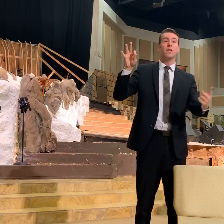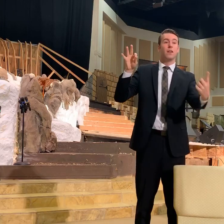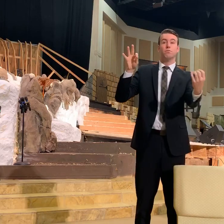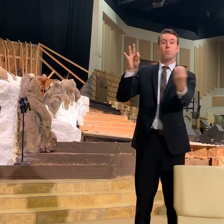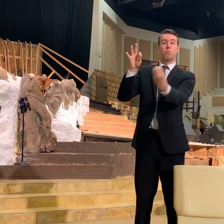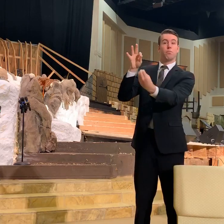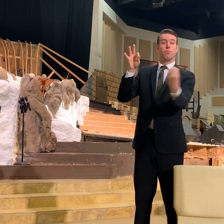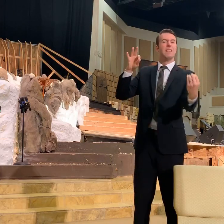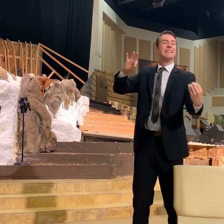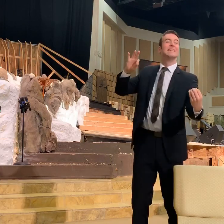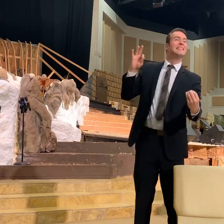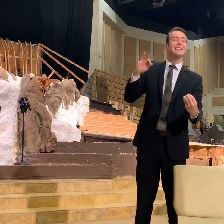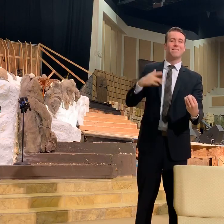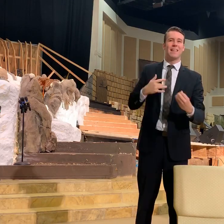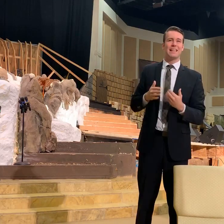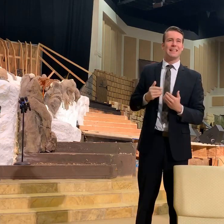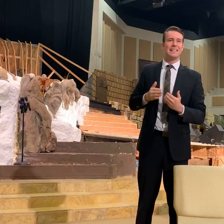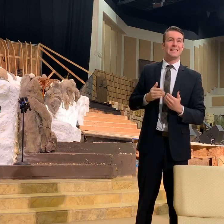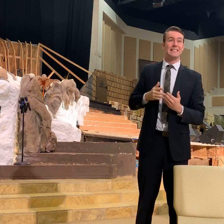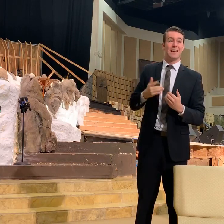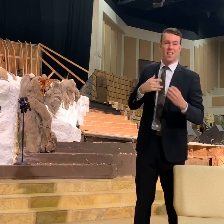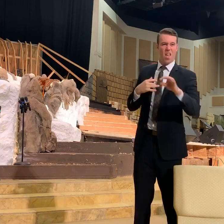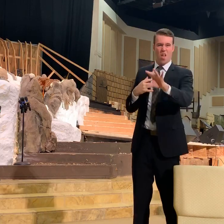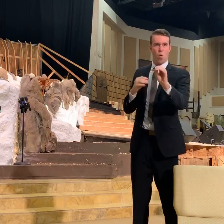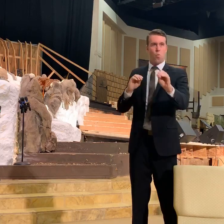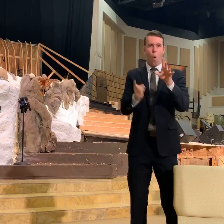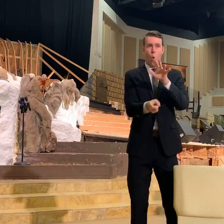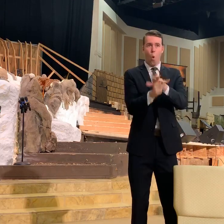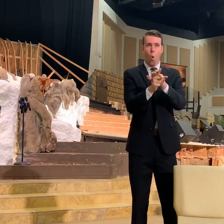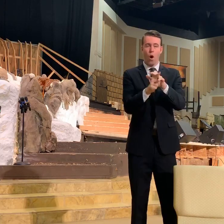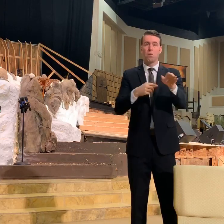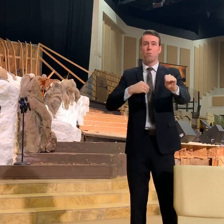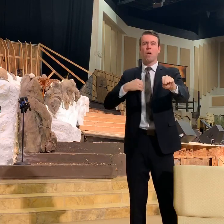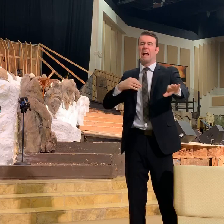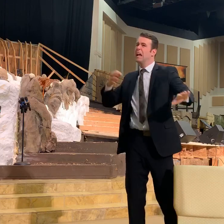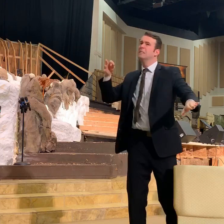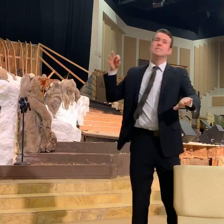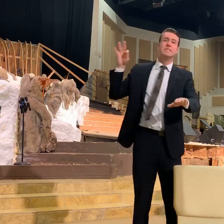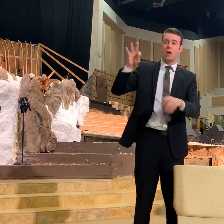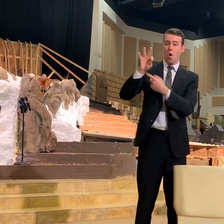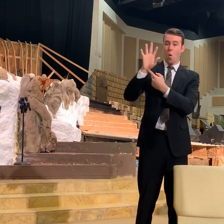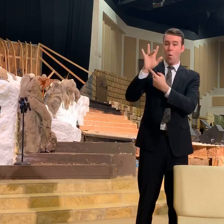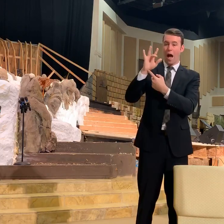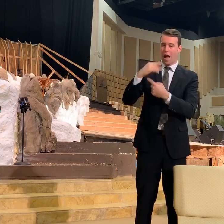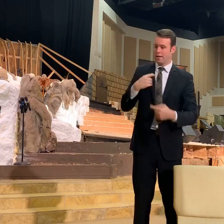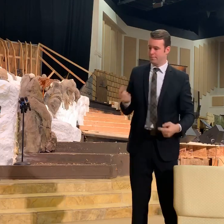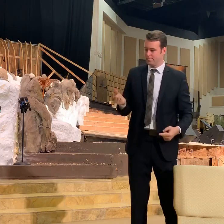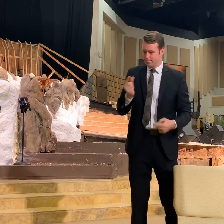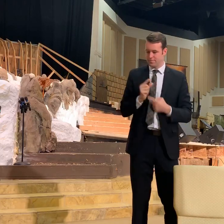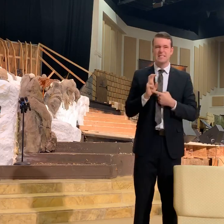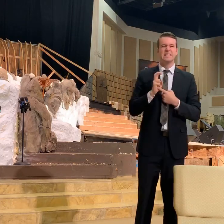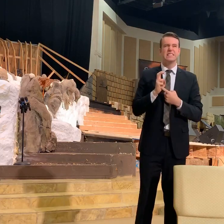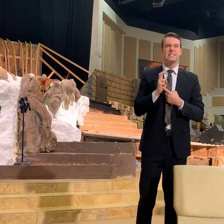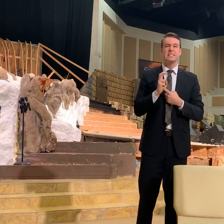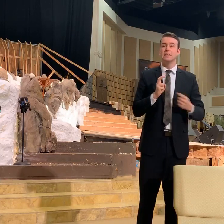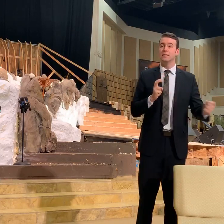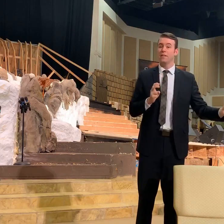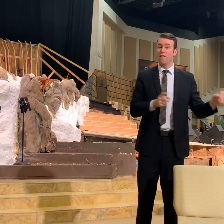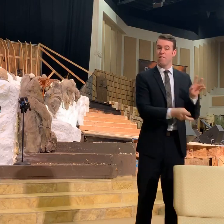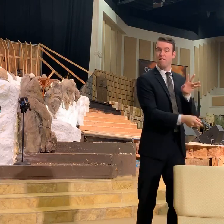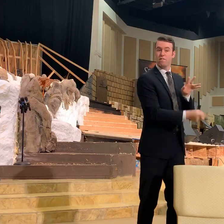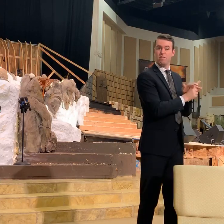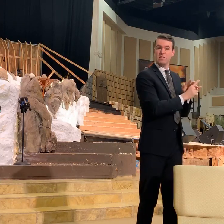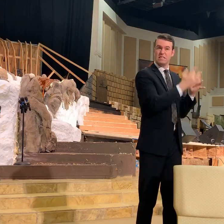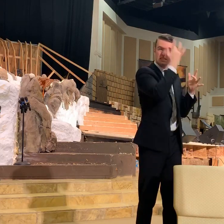issue. And you hope that you got enough antibiotics in your system already that when the virus shows